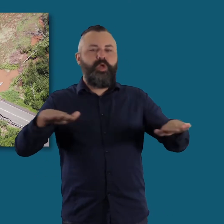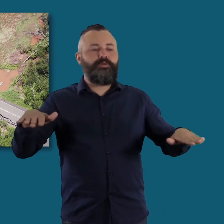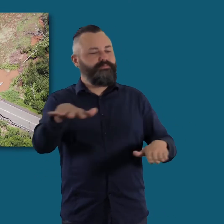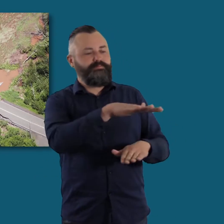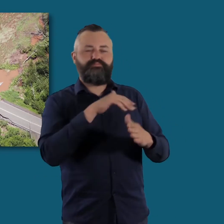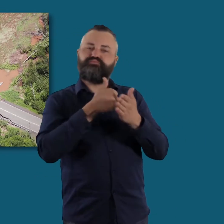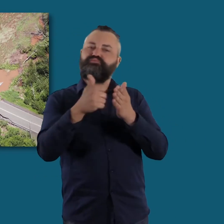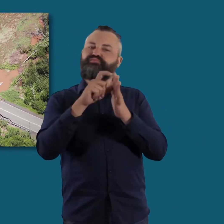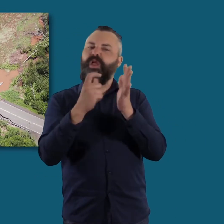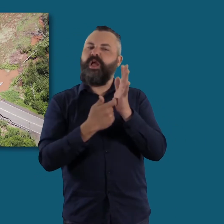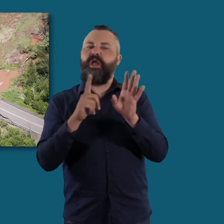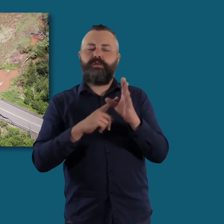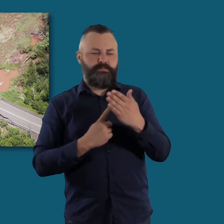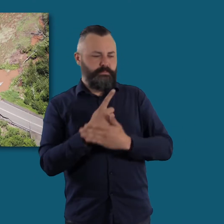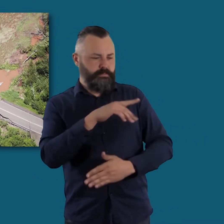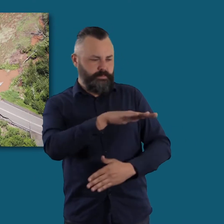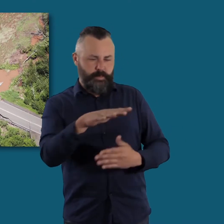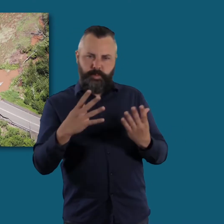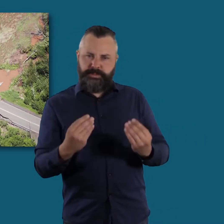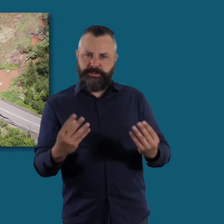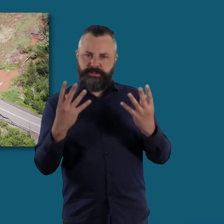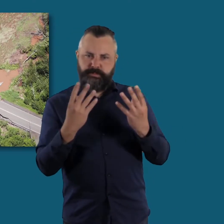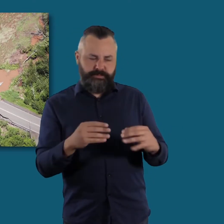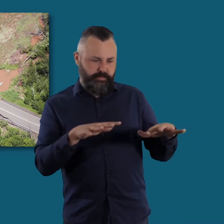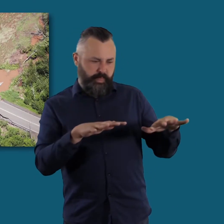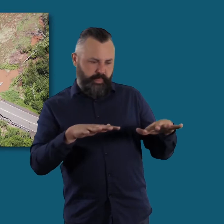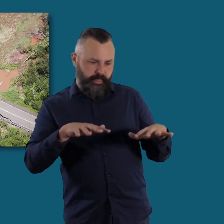Ground that is wet in areas that are not typically wet.